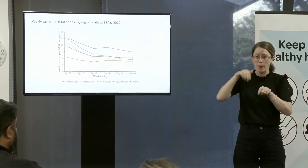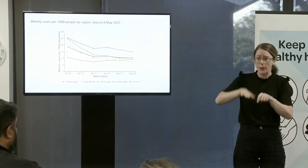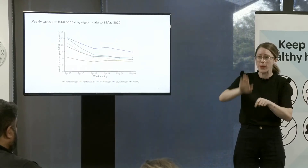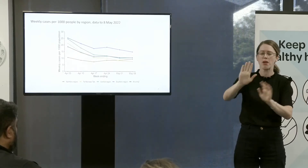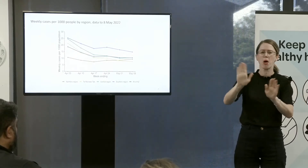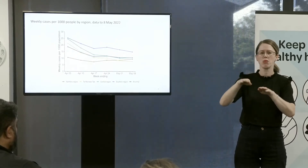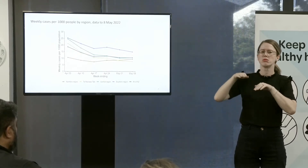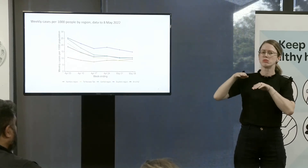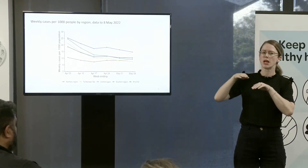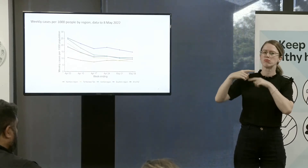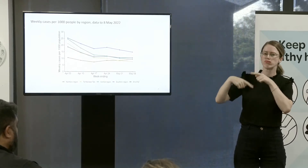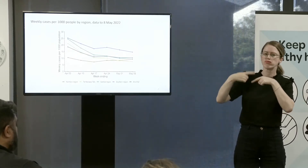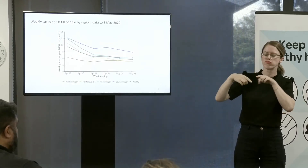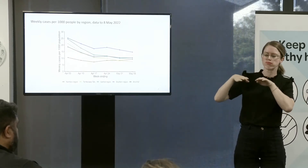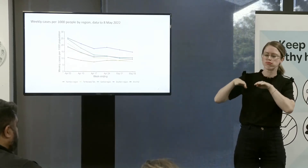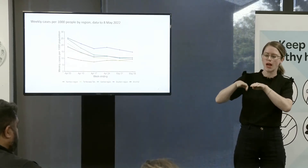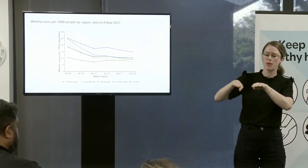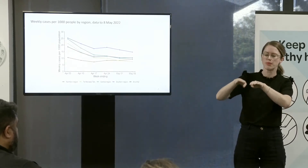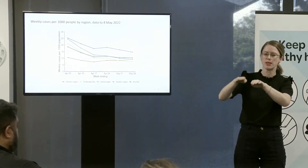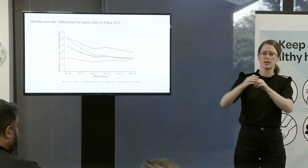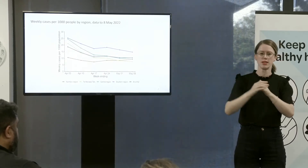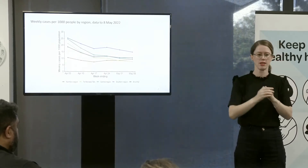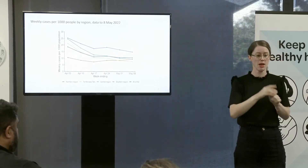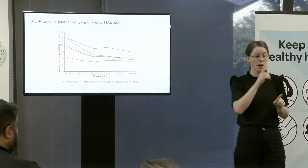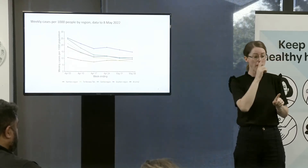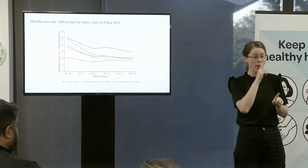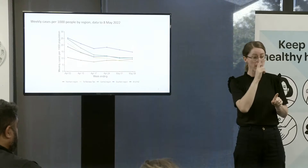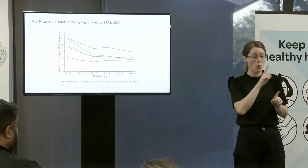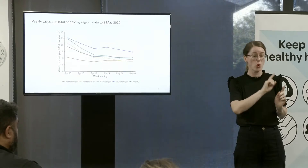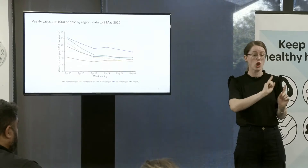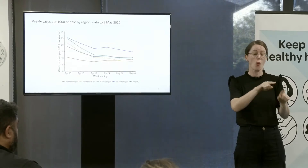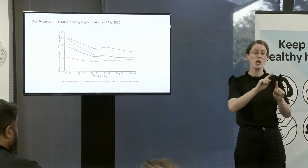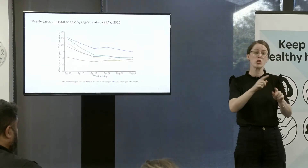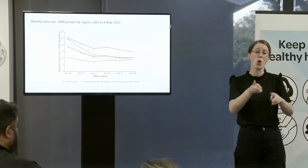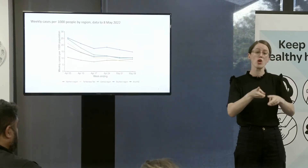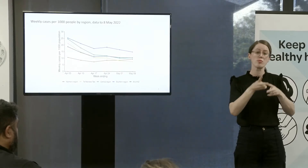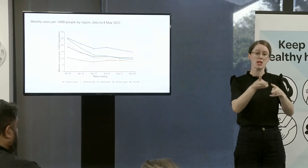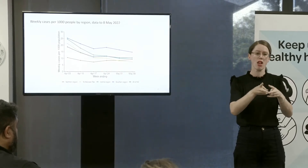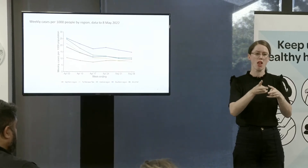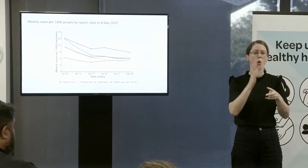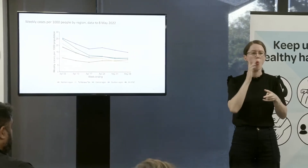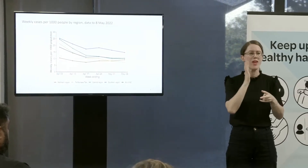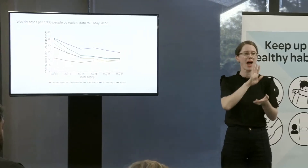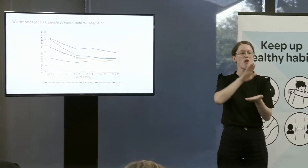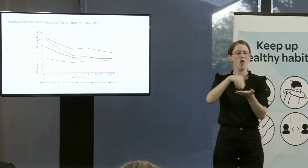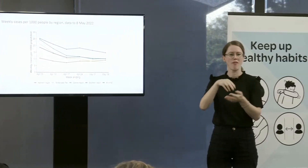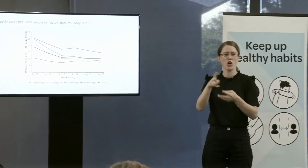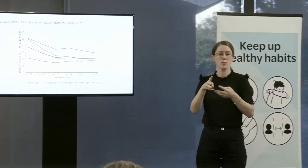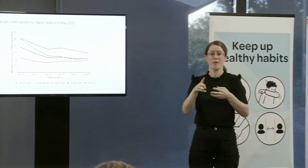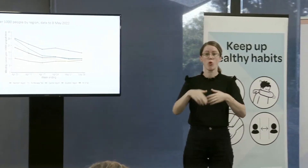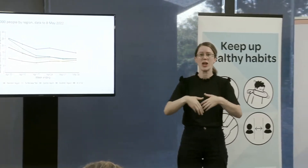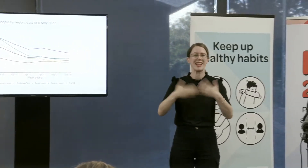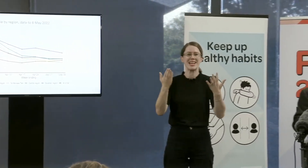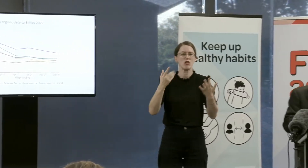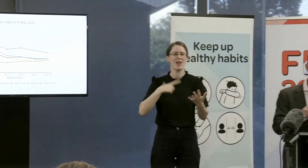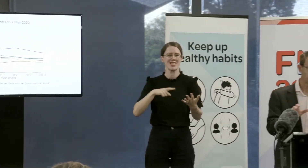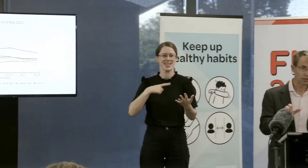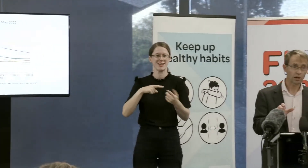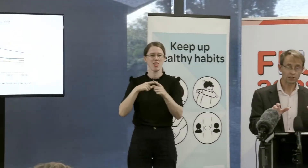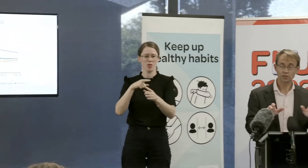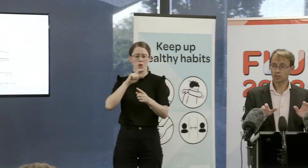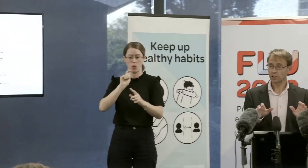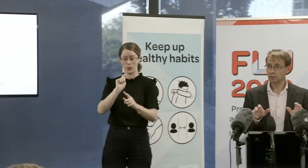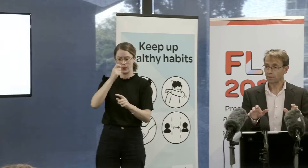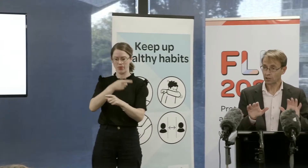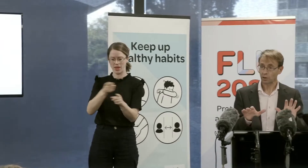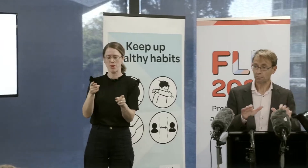positivity rate of people presenting to hospital, and everyone is tested when they're admitted or in the ED, the positivity